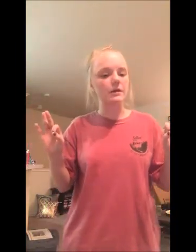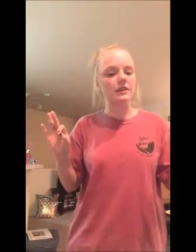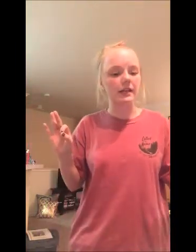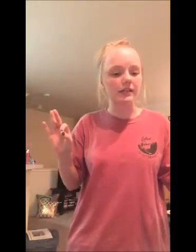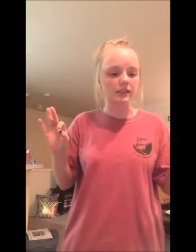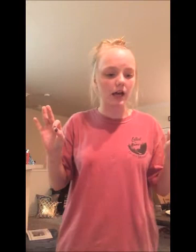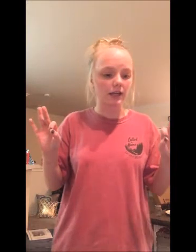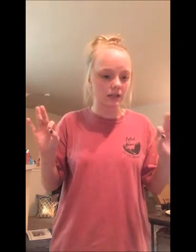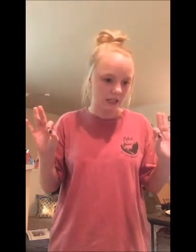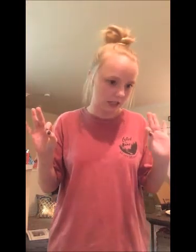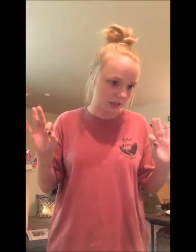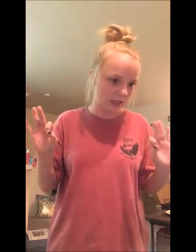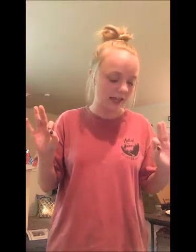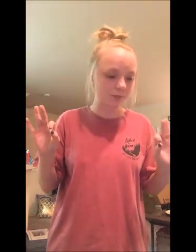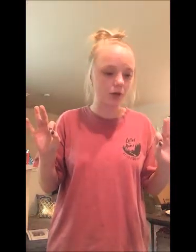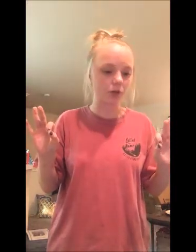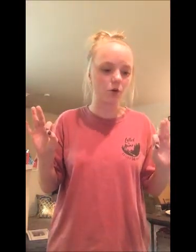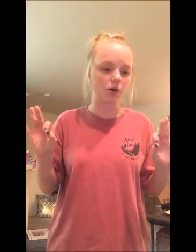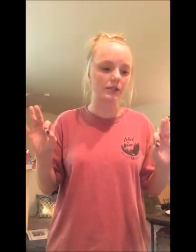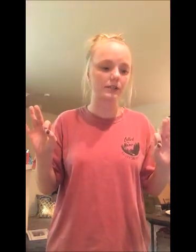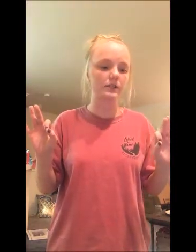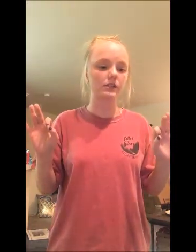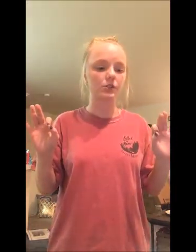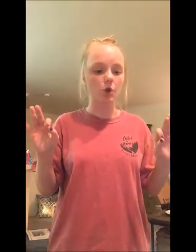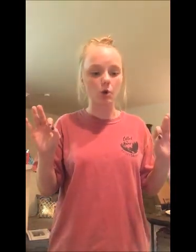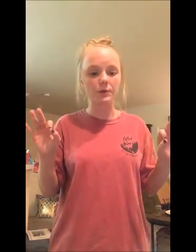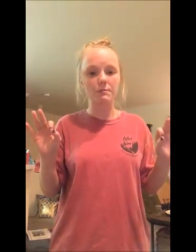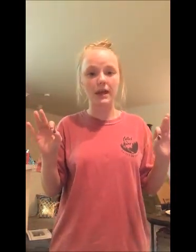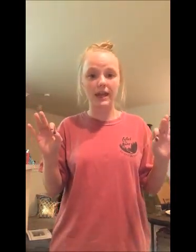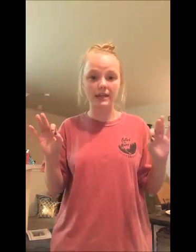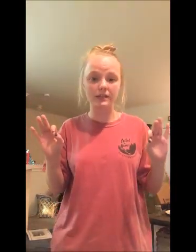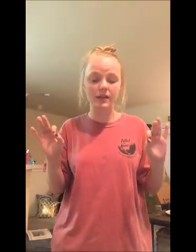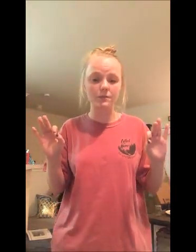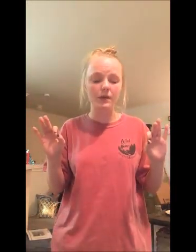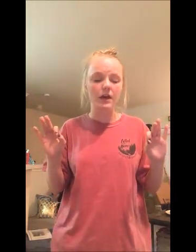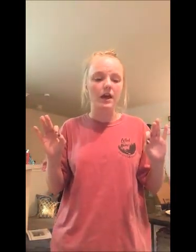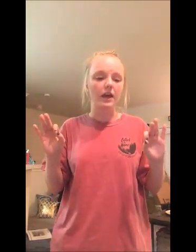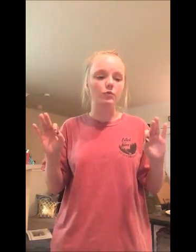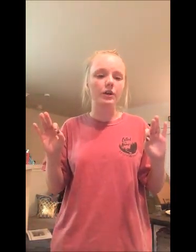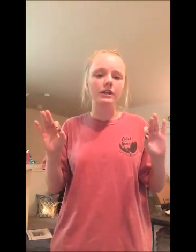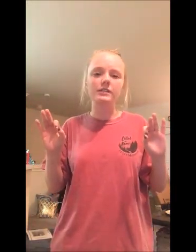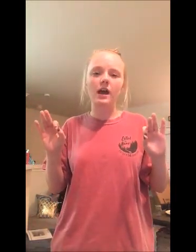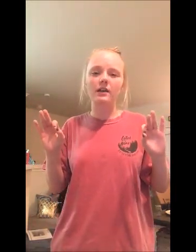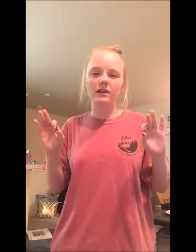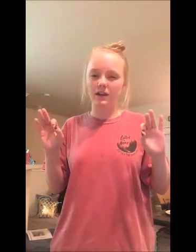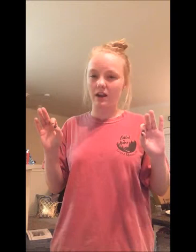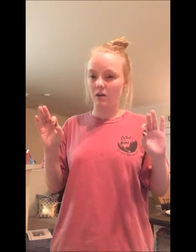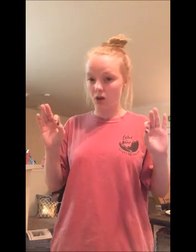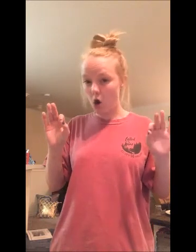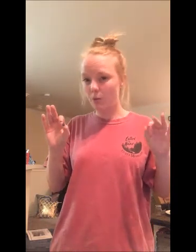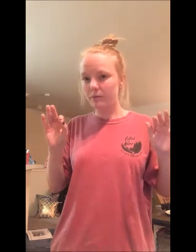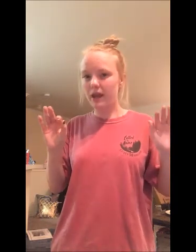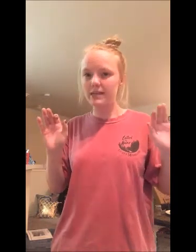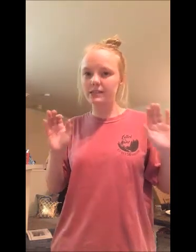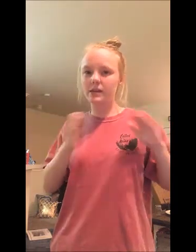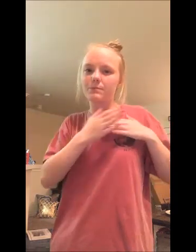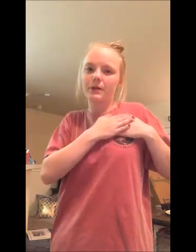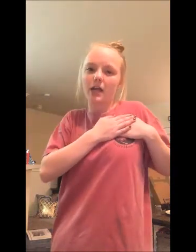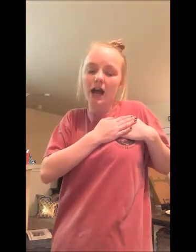And the next line in the last part of the chorus is to open my hands up. And we're going to sign open my hands up, but kind